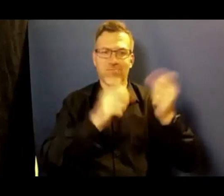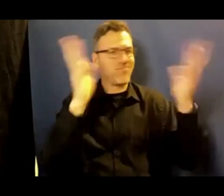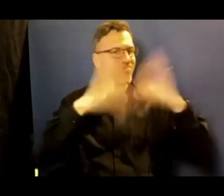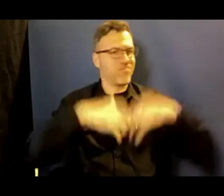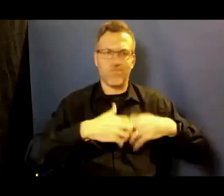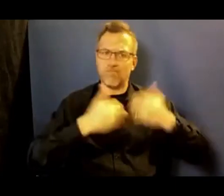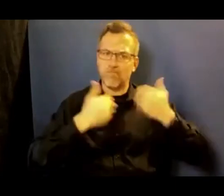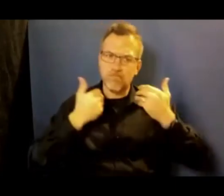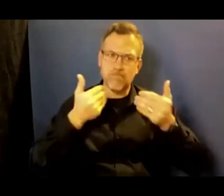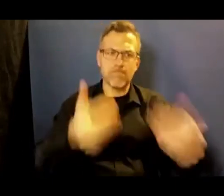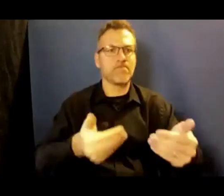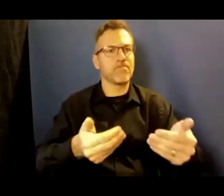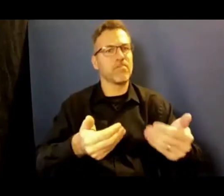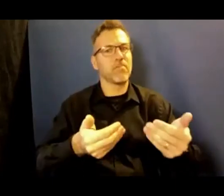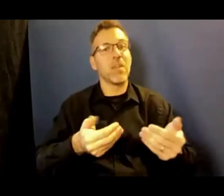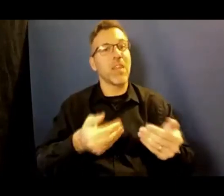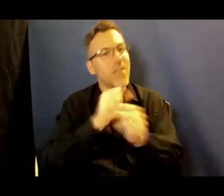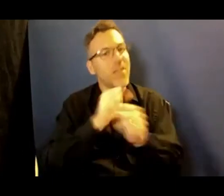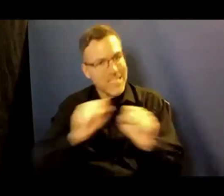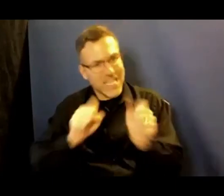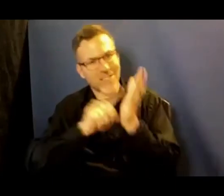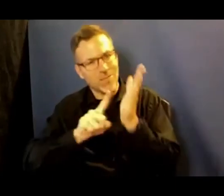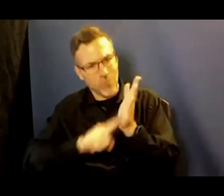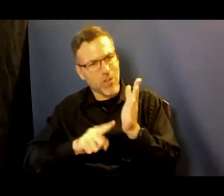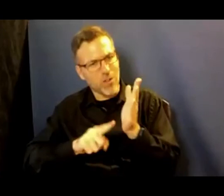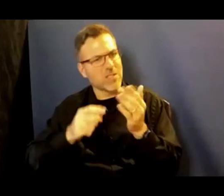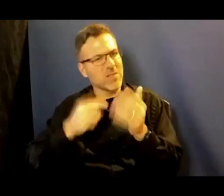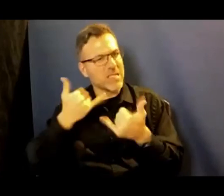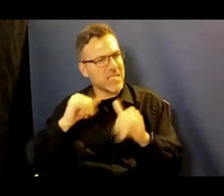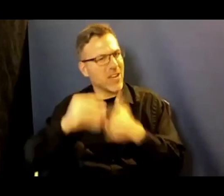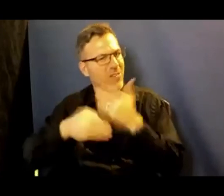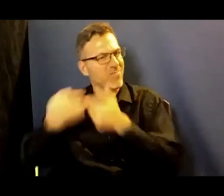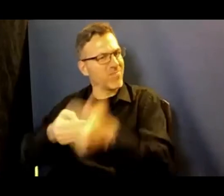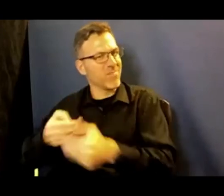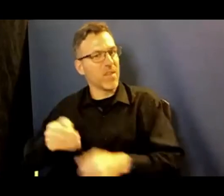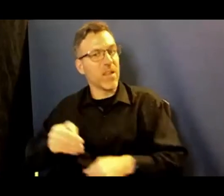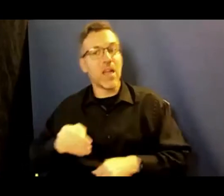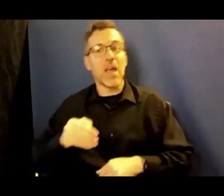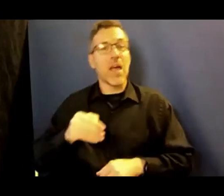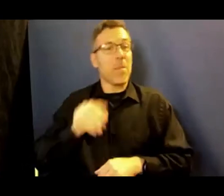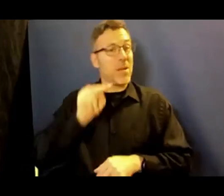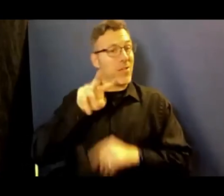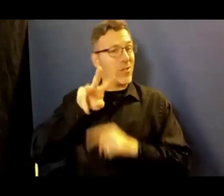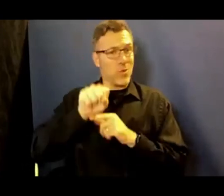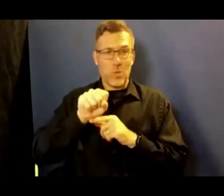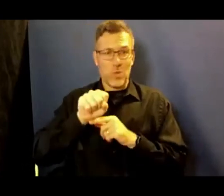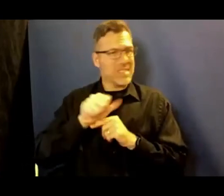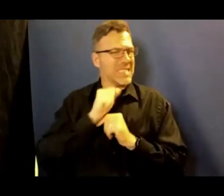think that's really the difference. And that was not communicated to the US population at all.